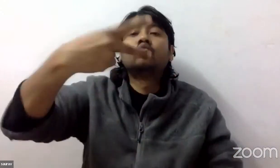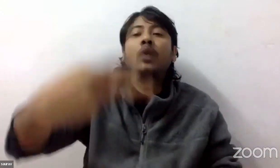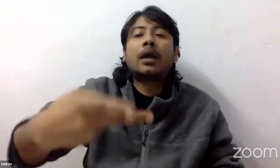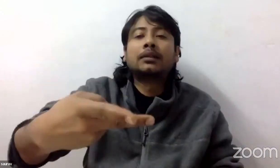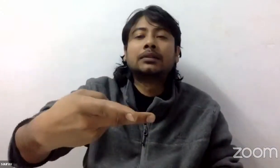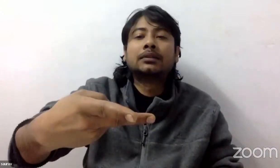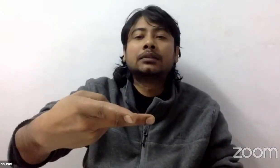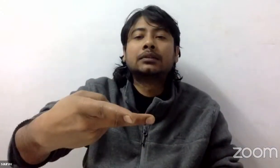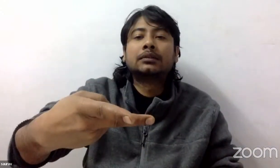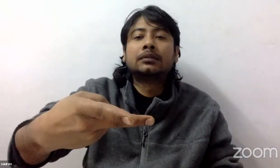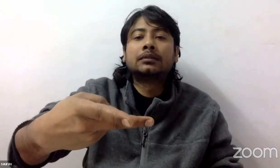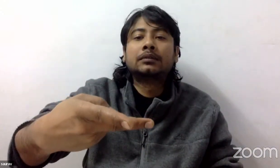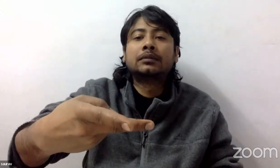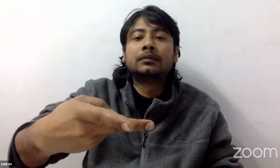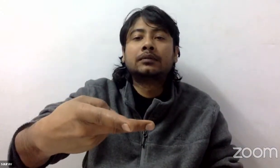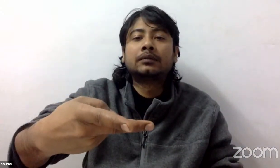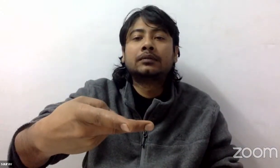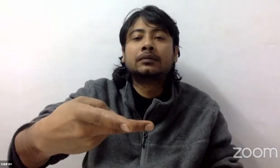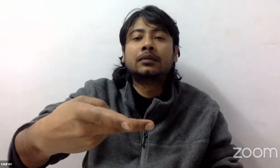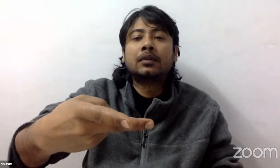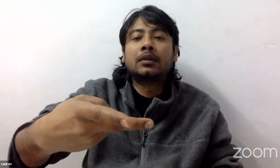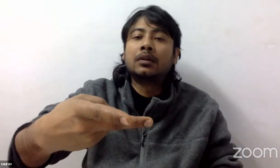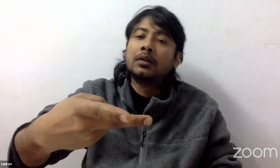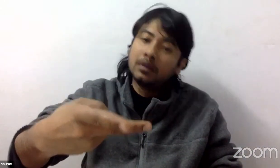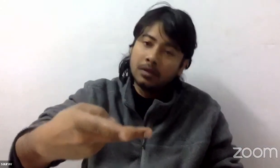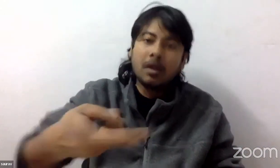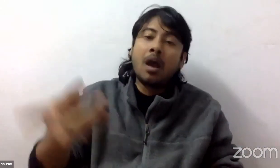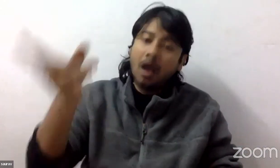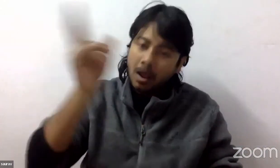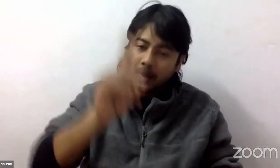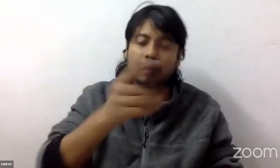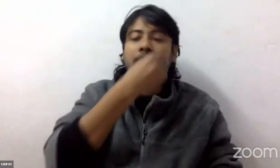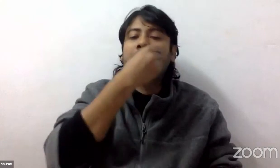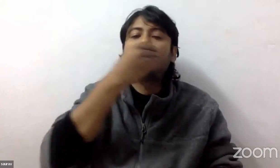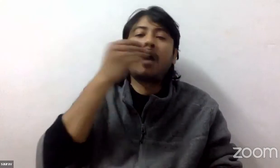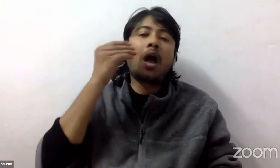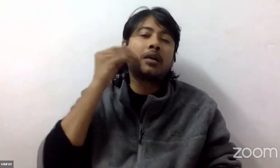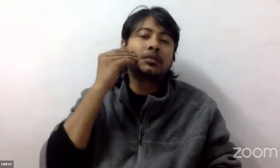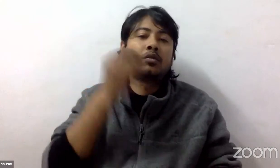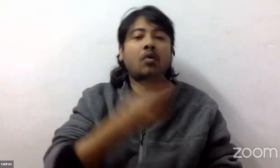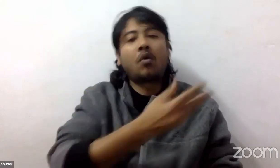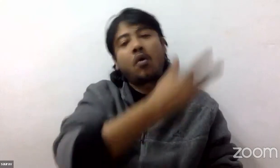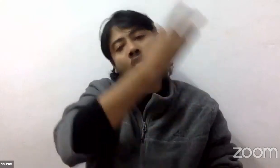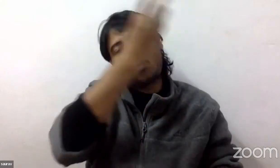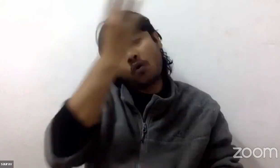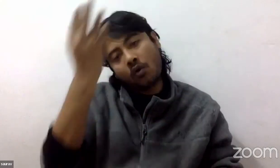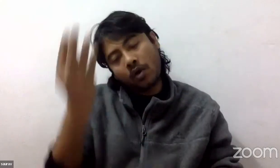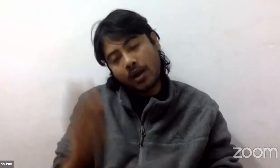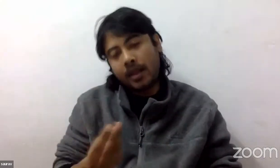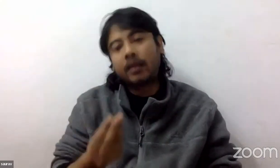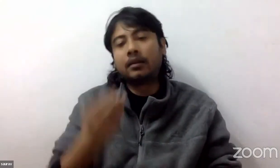So in case you have missed Ekadashi or you've broken Ekadashi, then you observe the fast on Trayodasi.